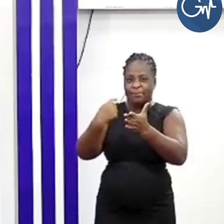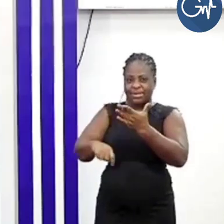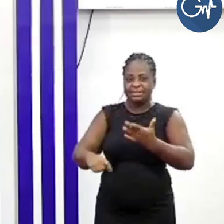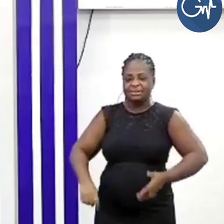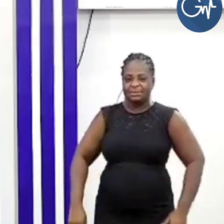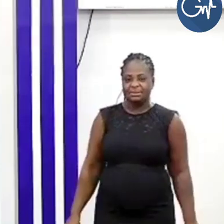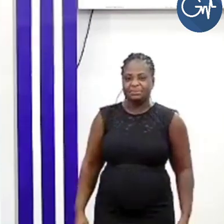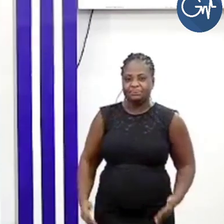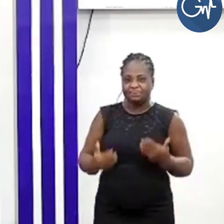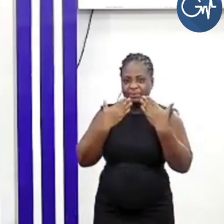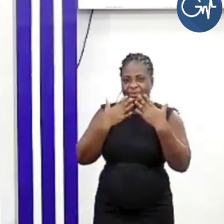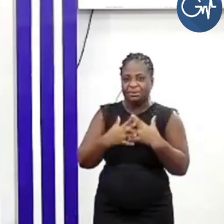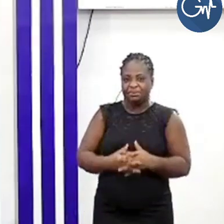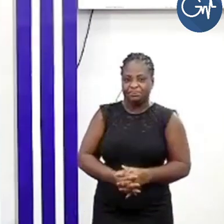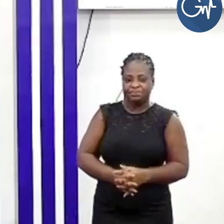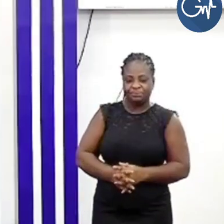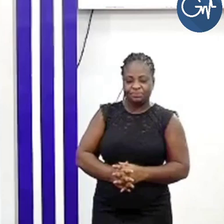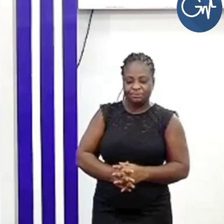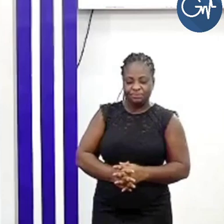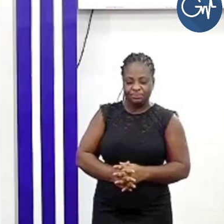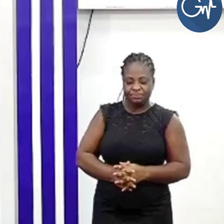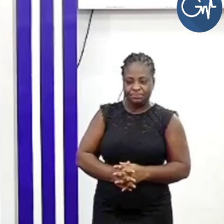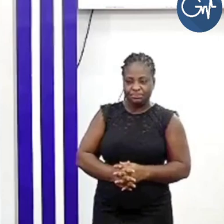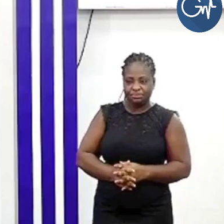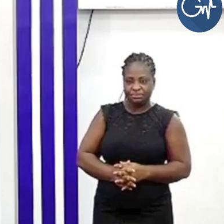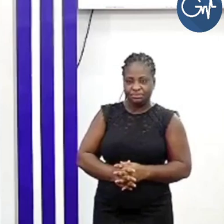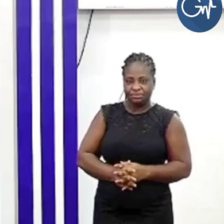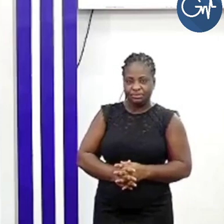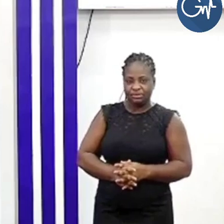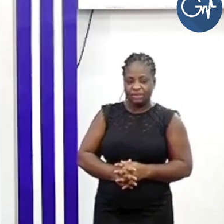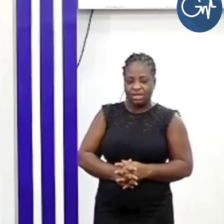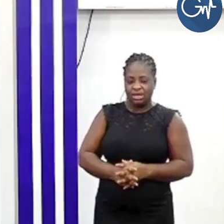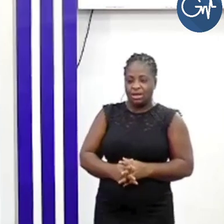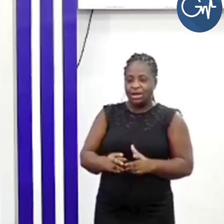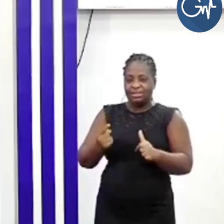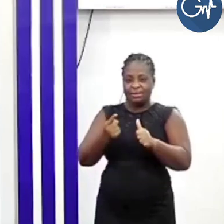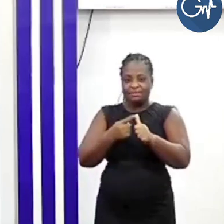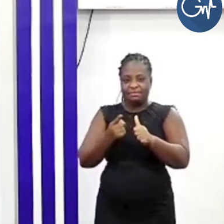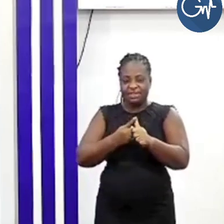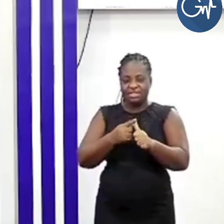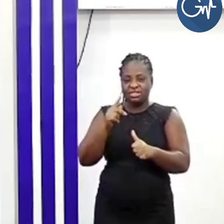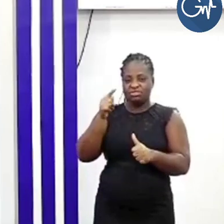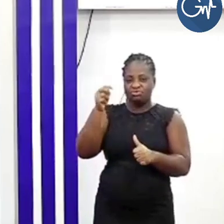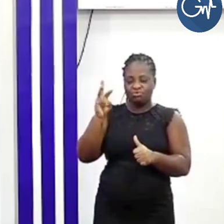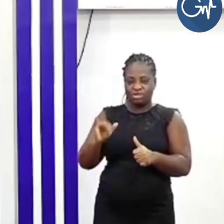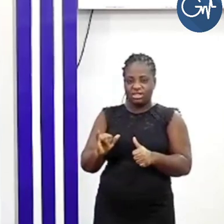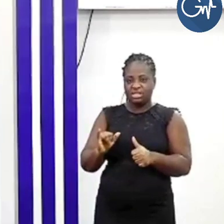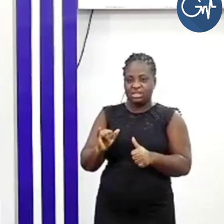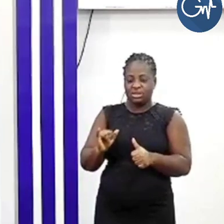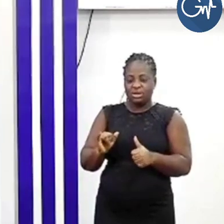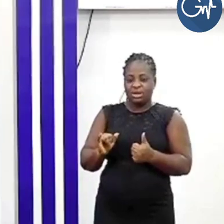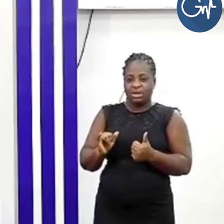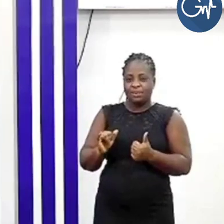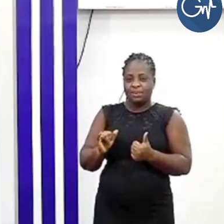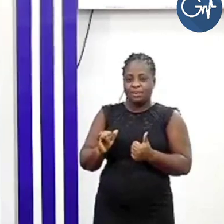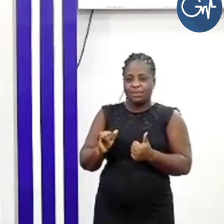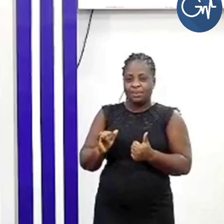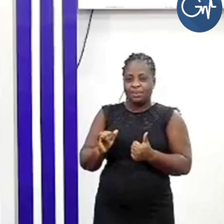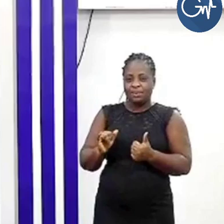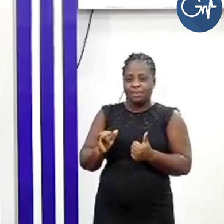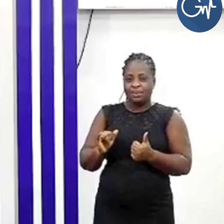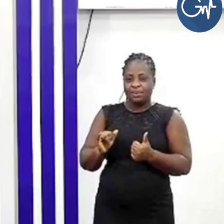question. Okay. Thank you, Honourable Minister. About four major questions. The first in Chi, one more person be any bank